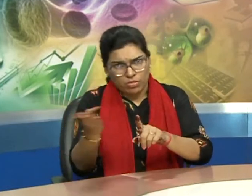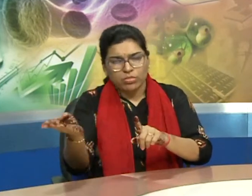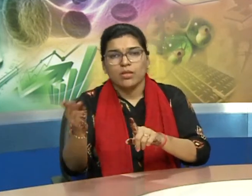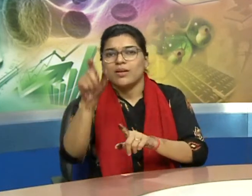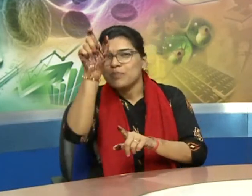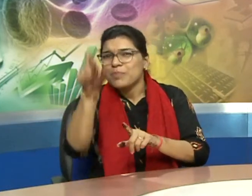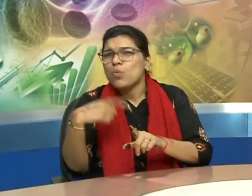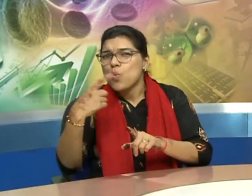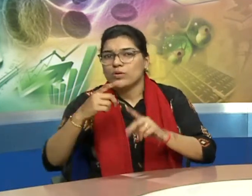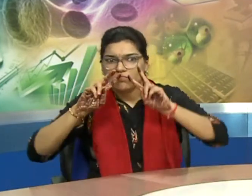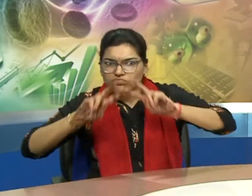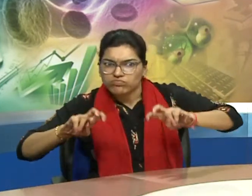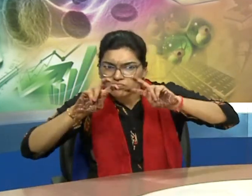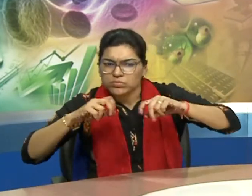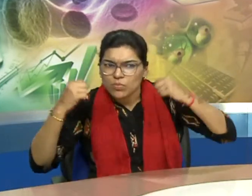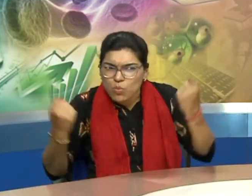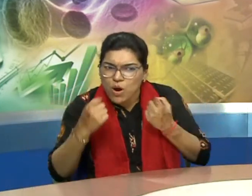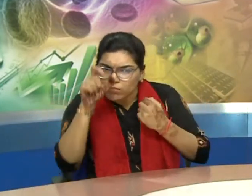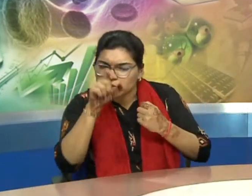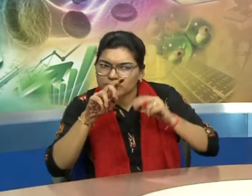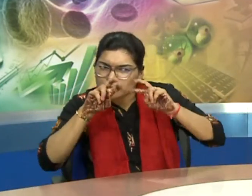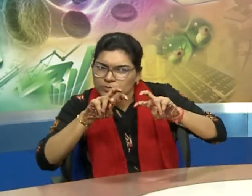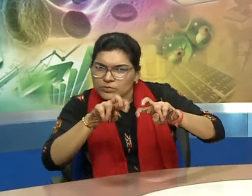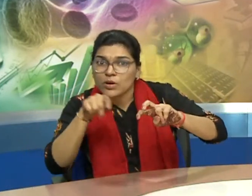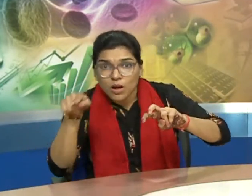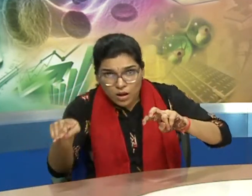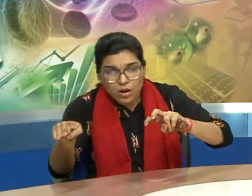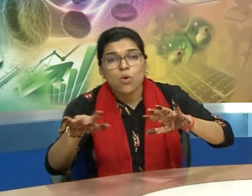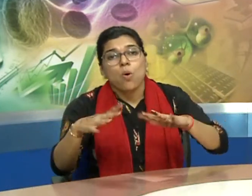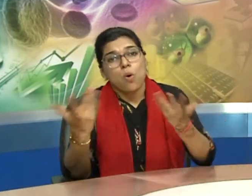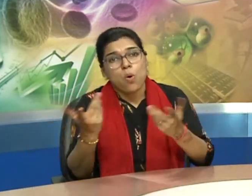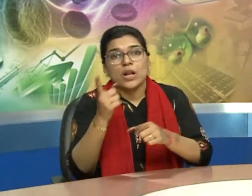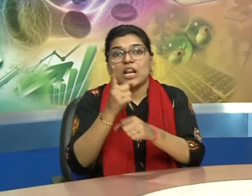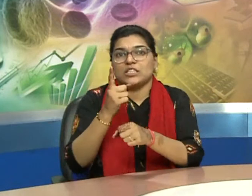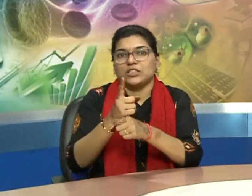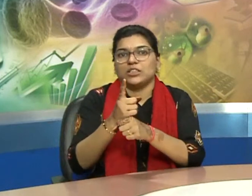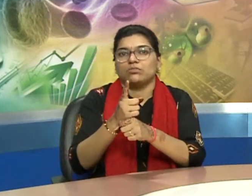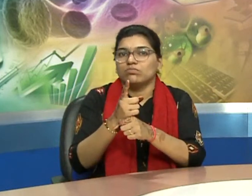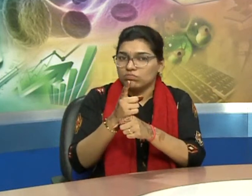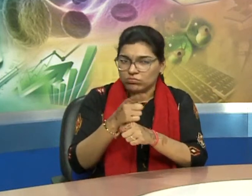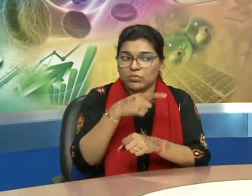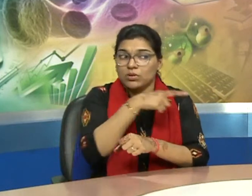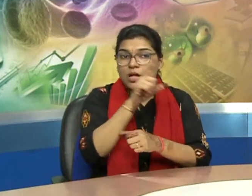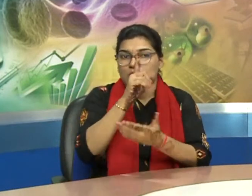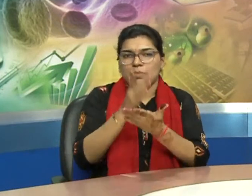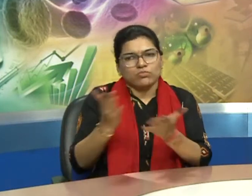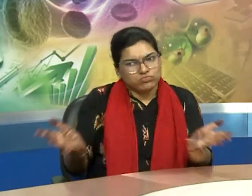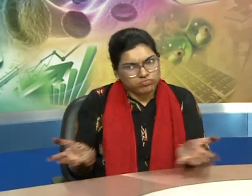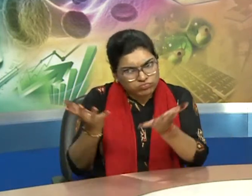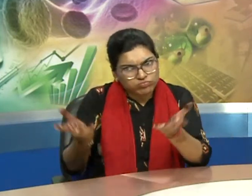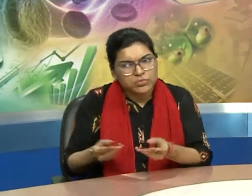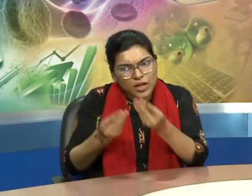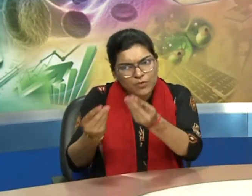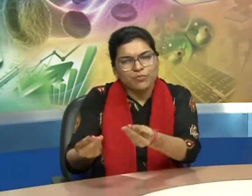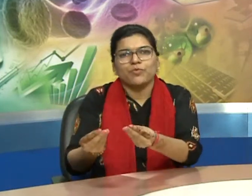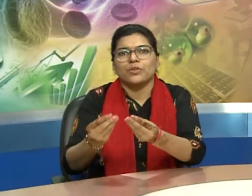Another objective is to encourage students, researchers, and teachers in using the library